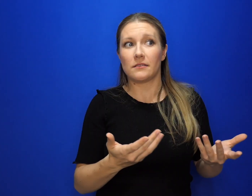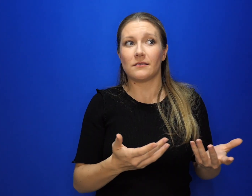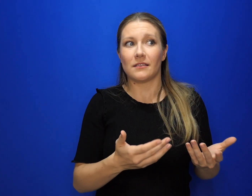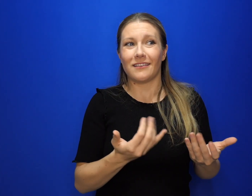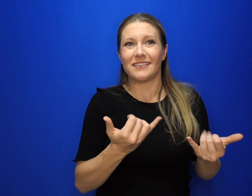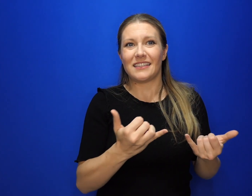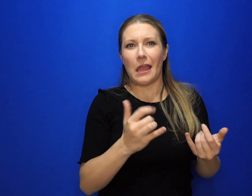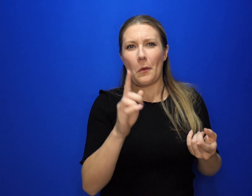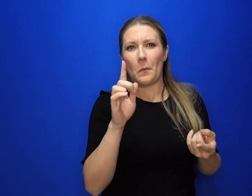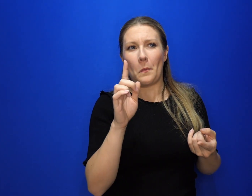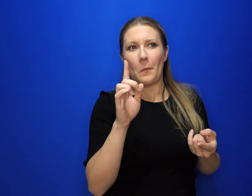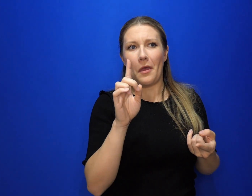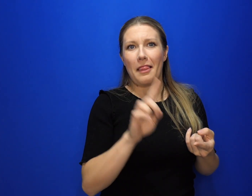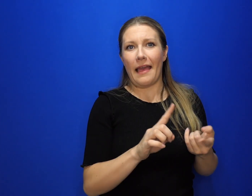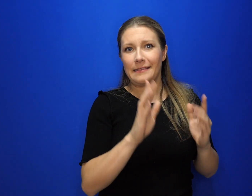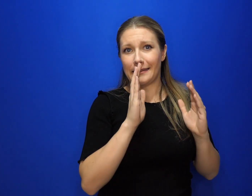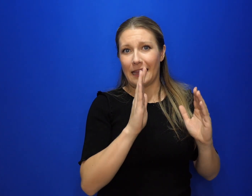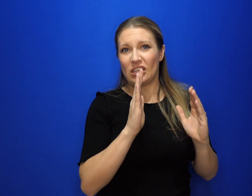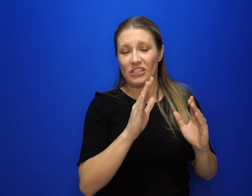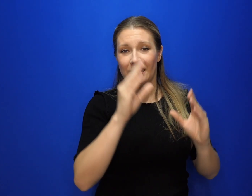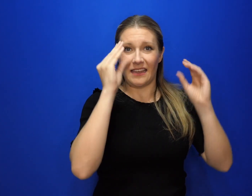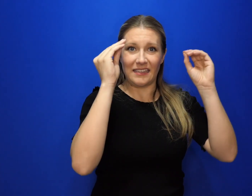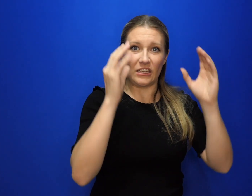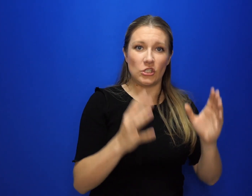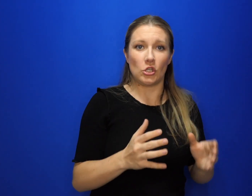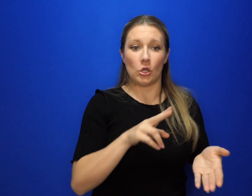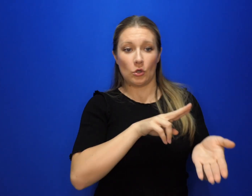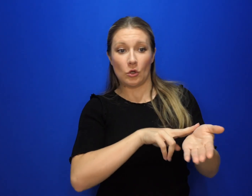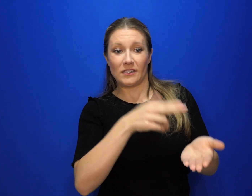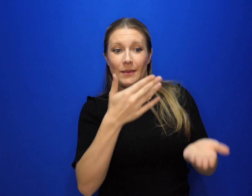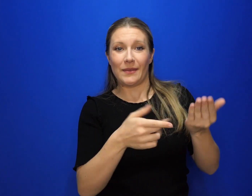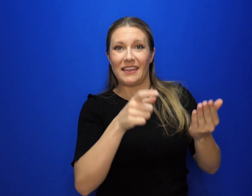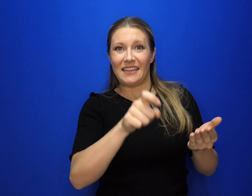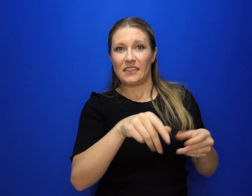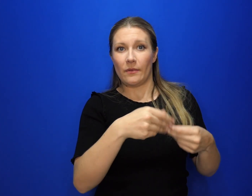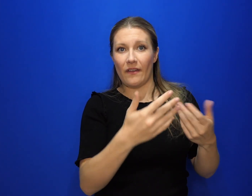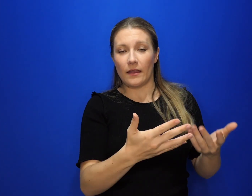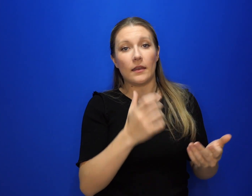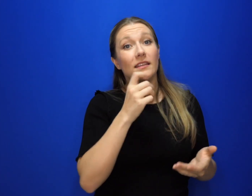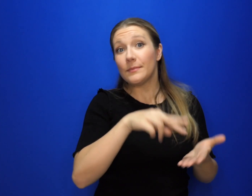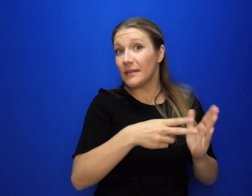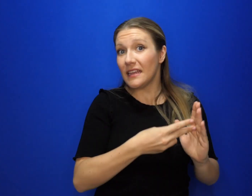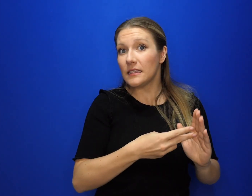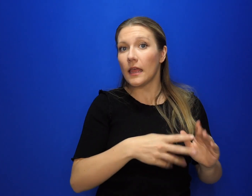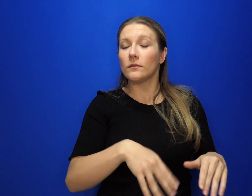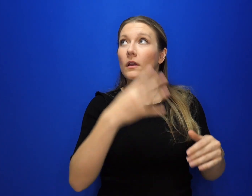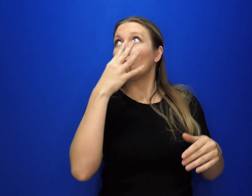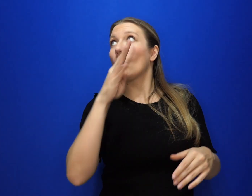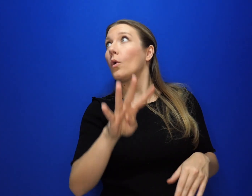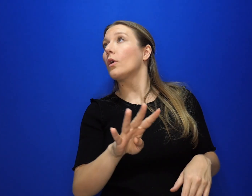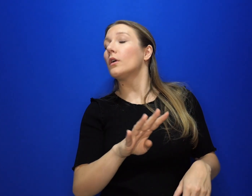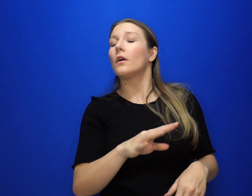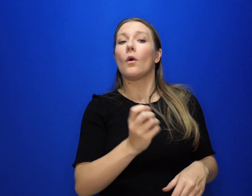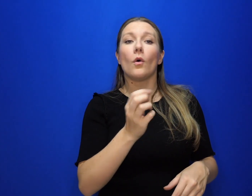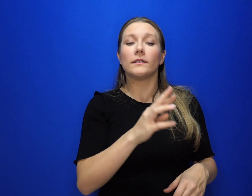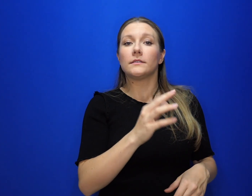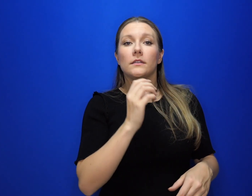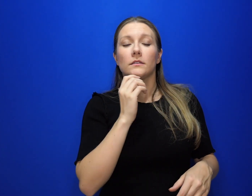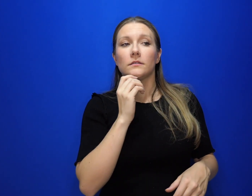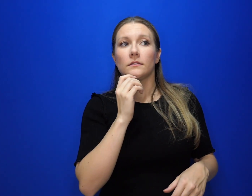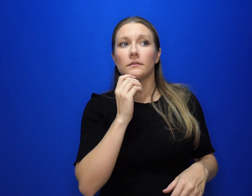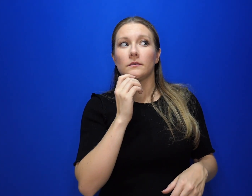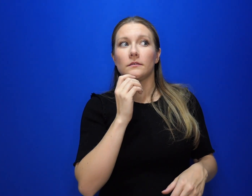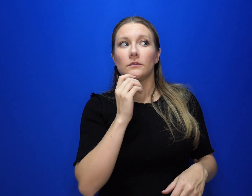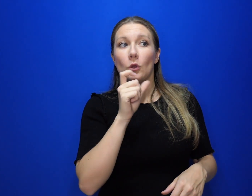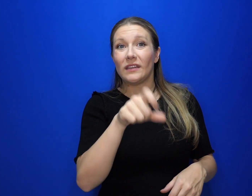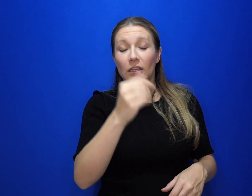less attention that a teacher or a nurse may need to give. It doesn't mean that they don't need to know how to help in the